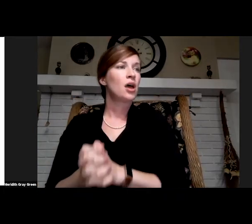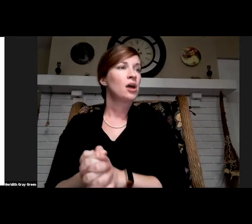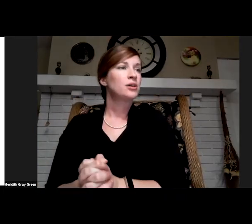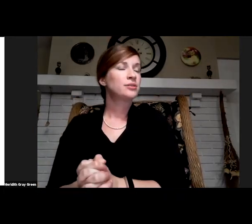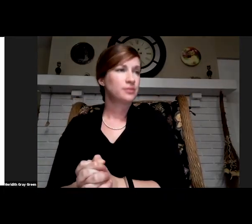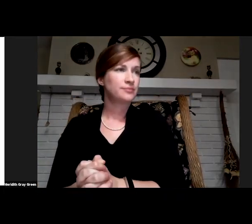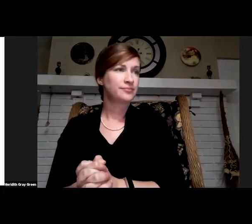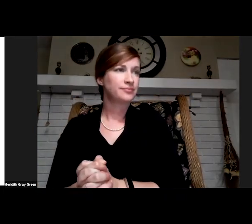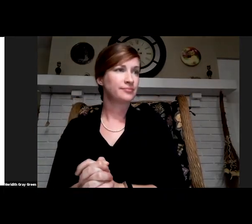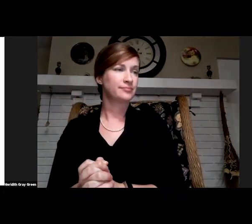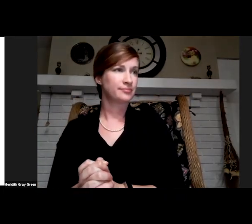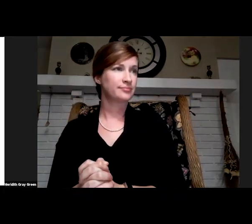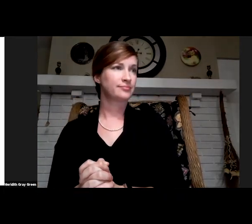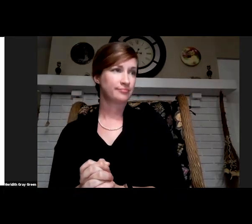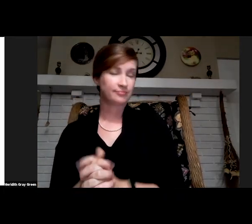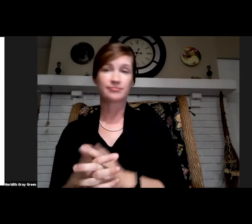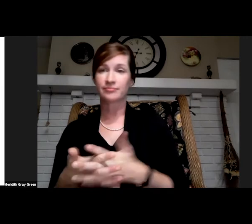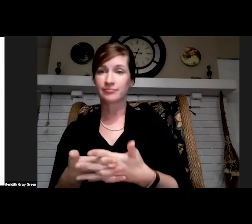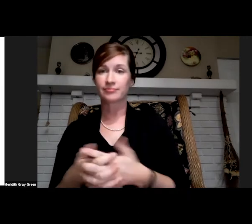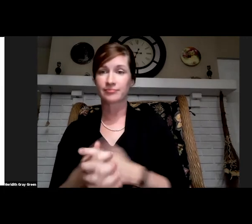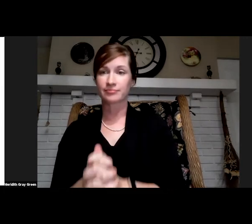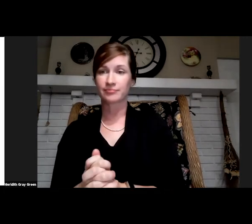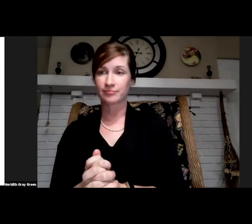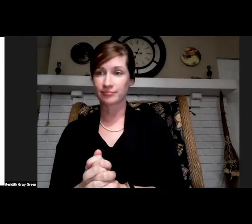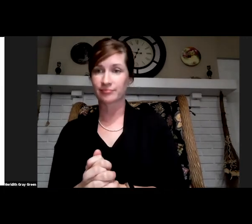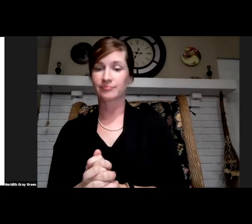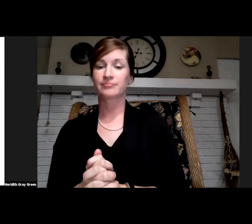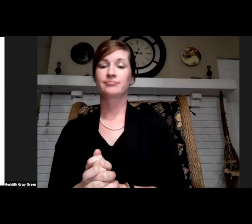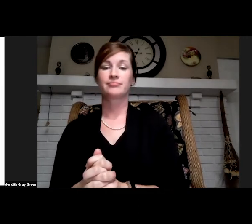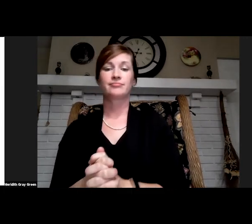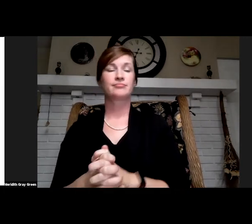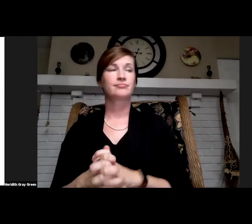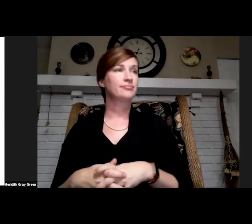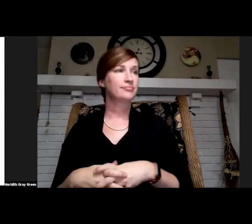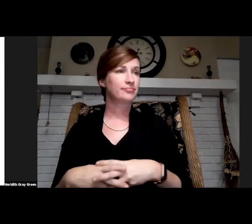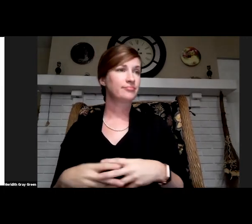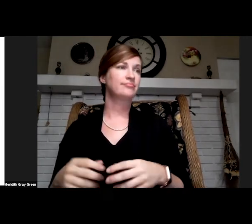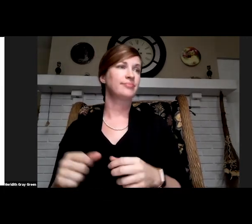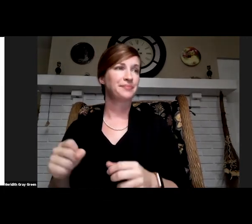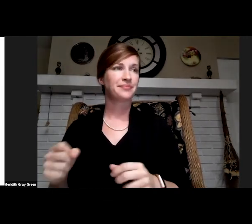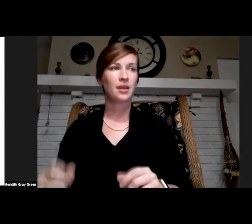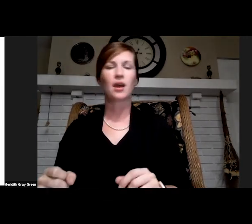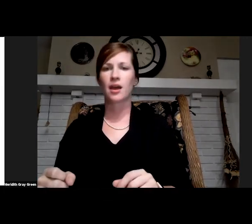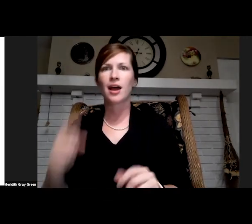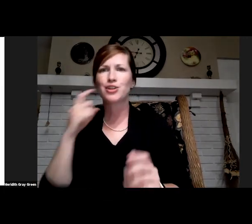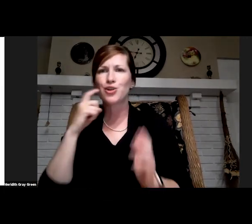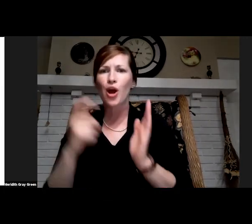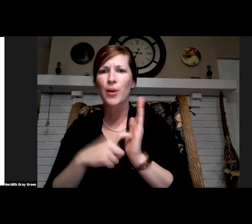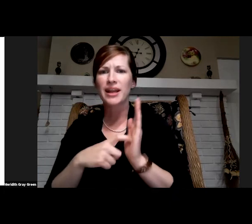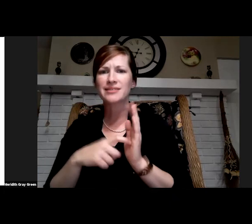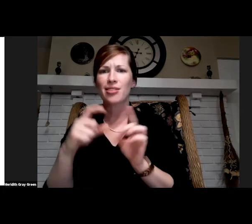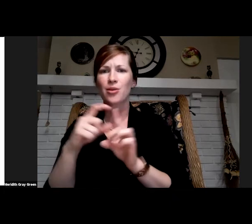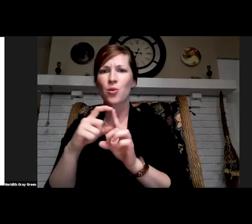Makes me think of the land acknowledgement Meridith did at the beginning of the Indigenous people. We're forced from here.